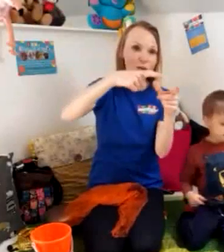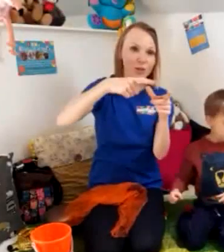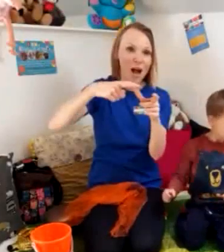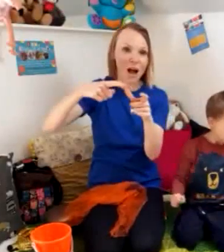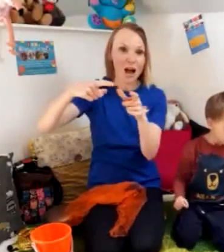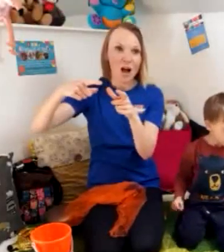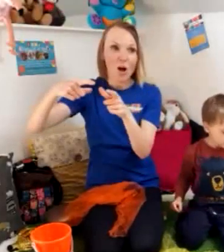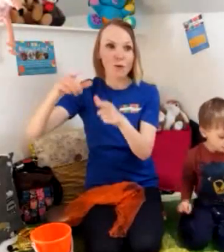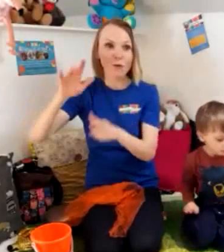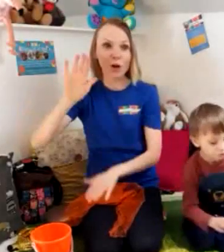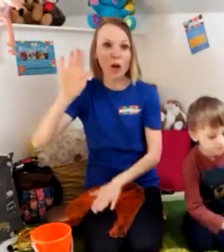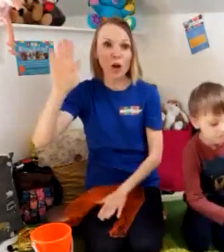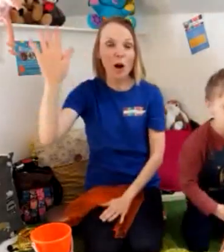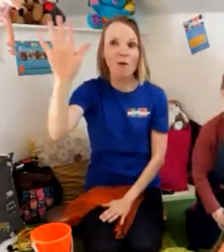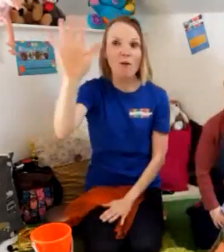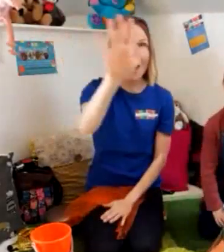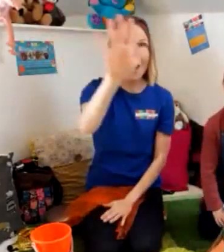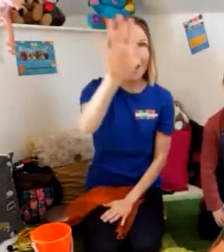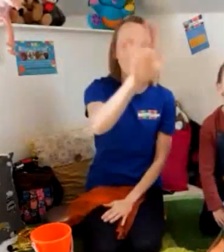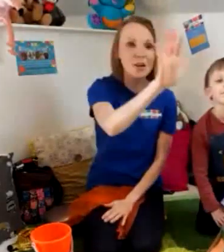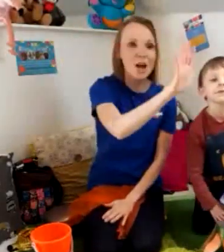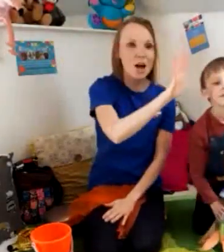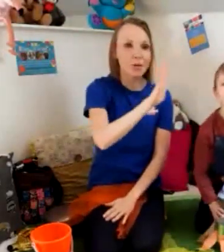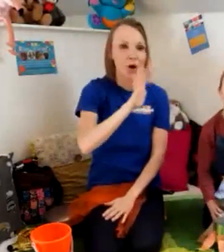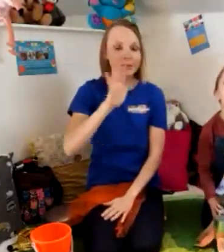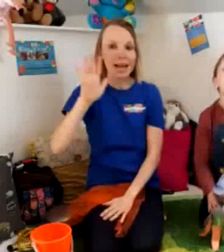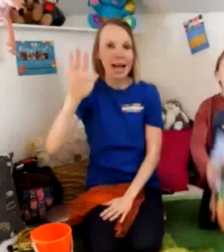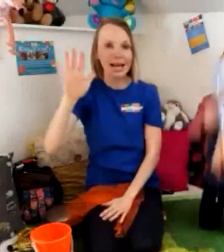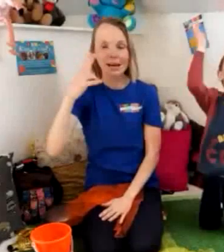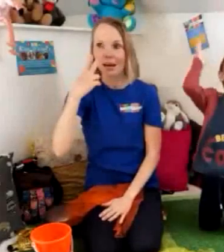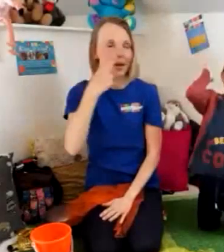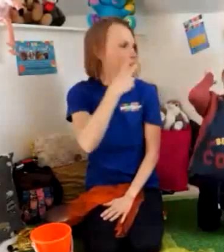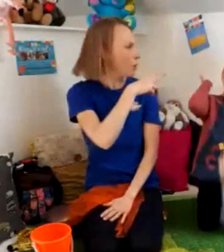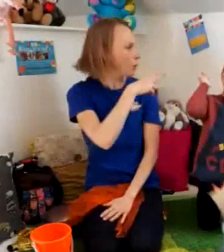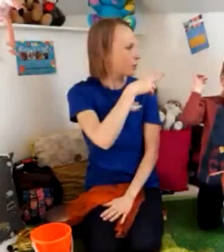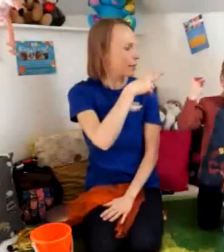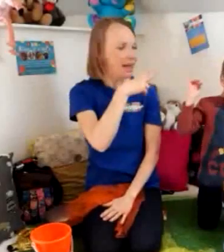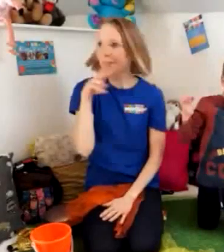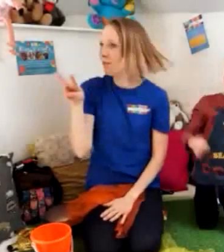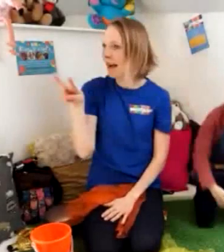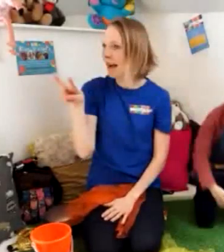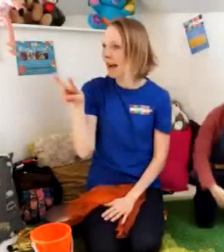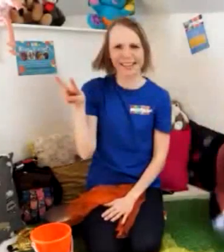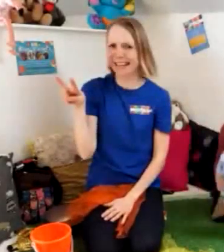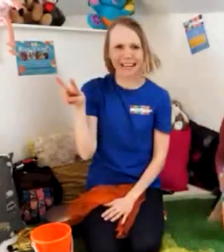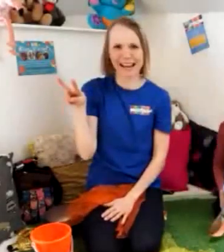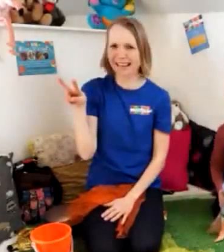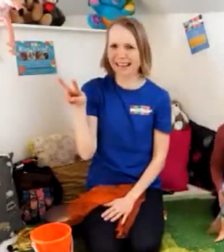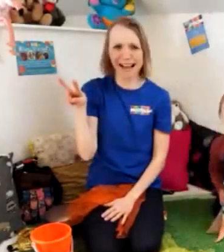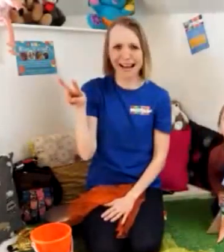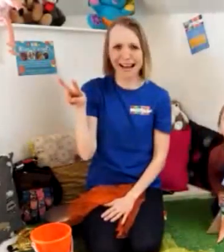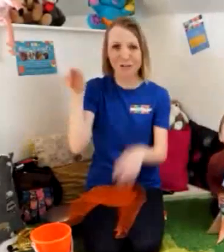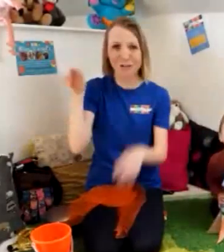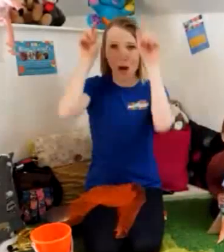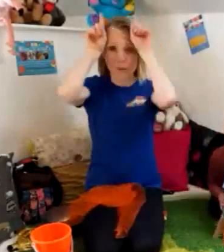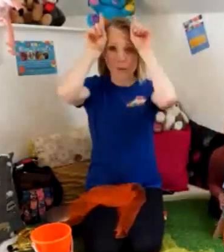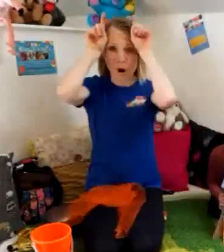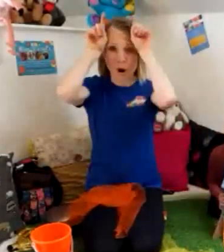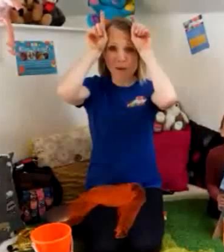saucer flew around the earth one day. They looked left and right, but they didn't like the sight. So one